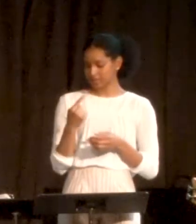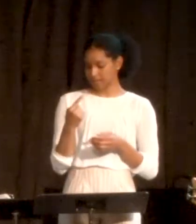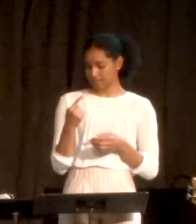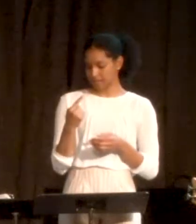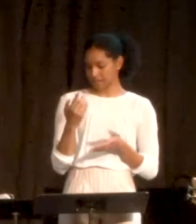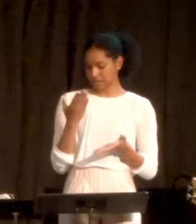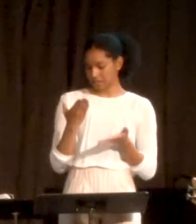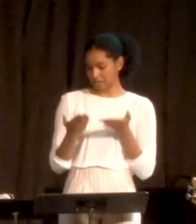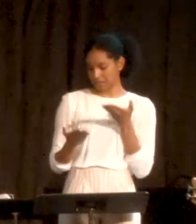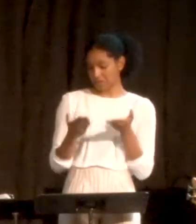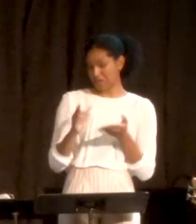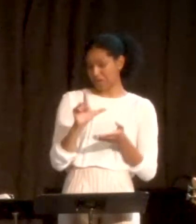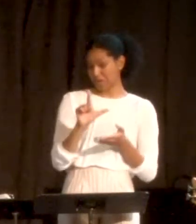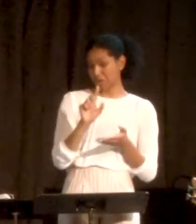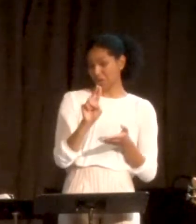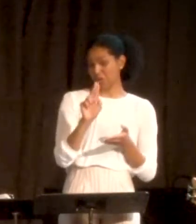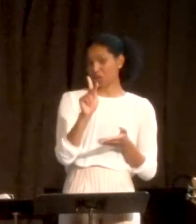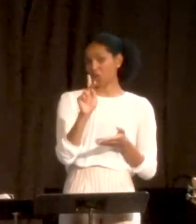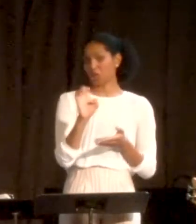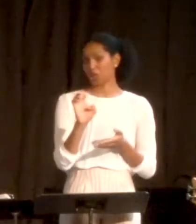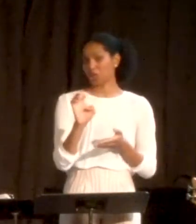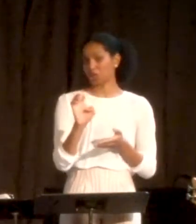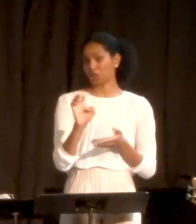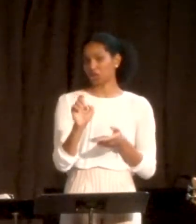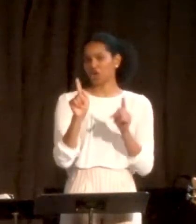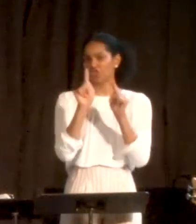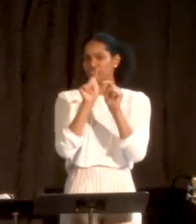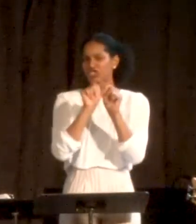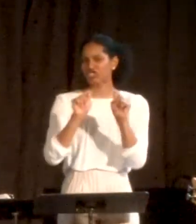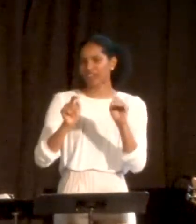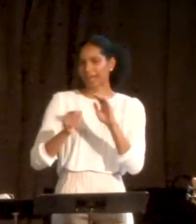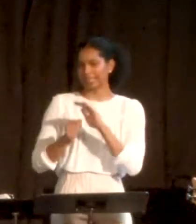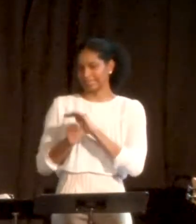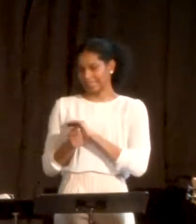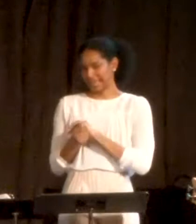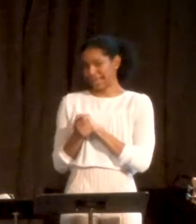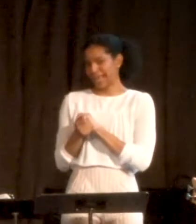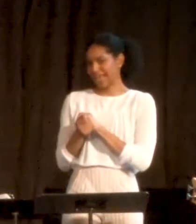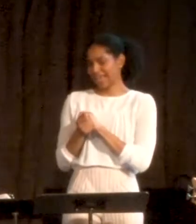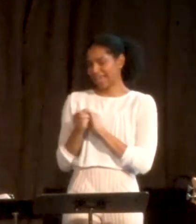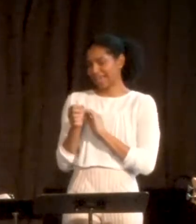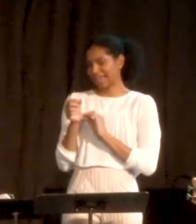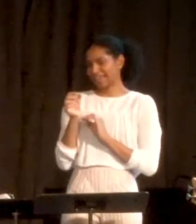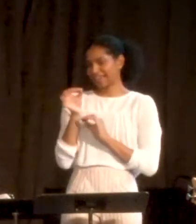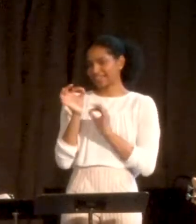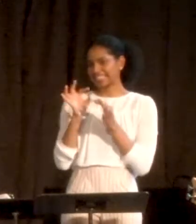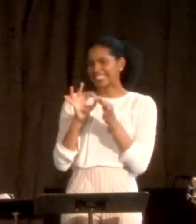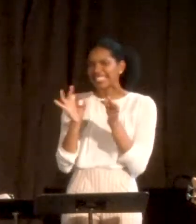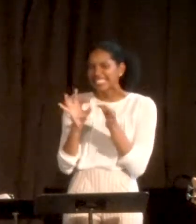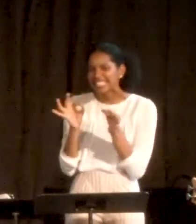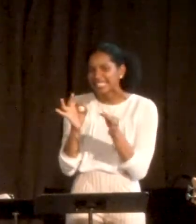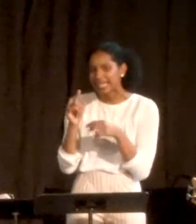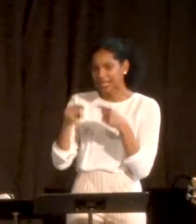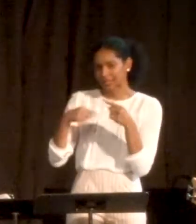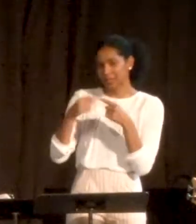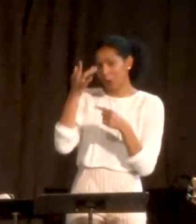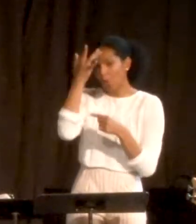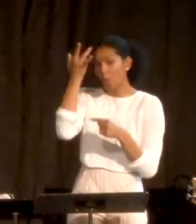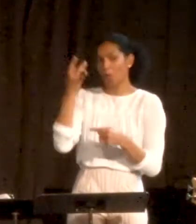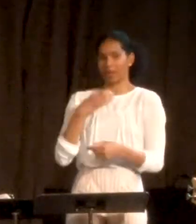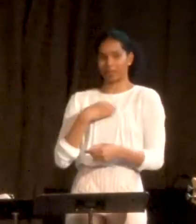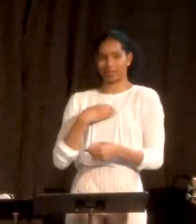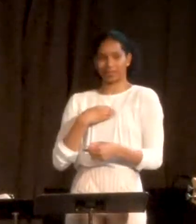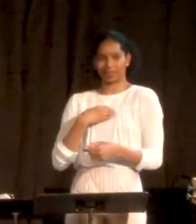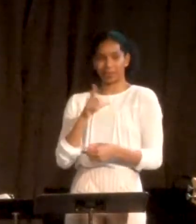he was intentionally suppressing the juicy details. You know, he didn't want to